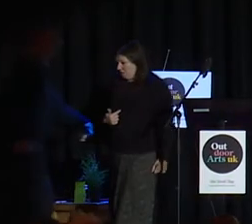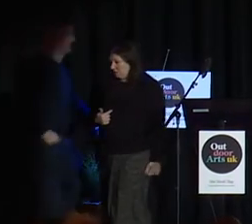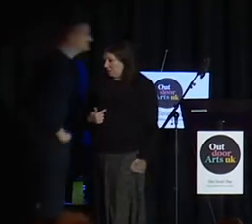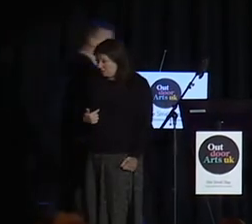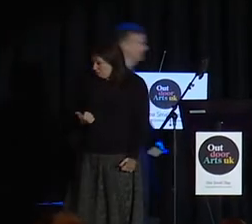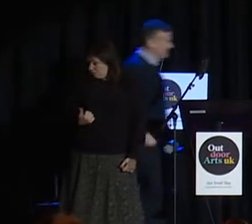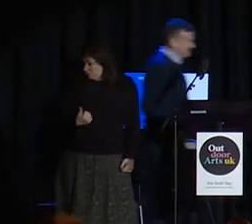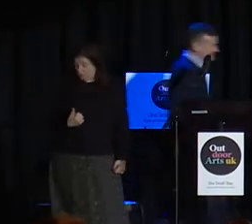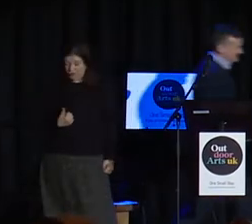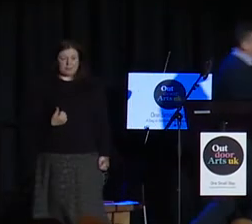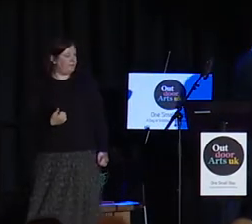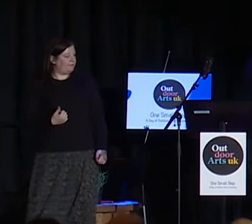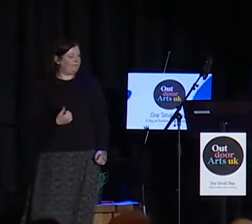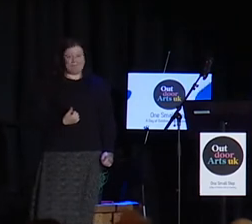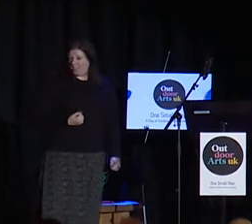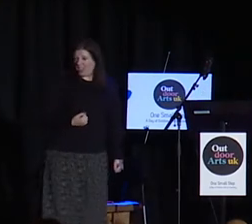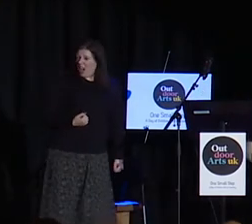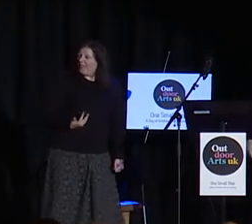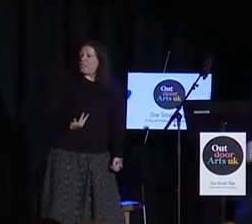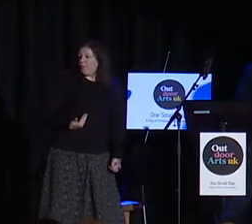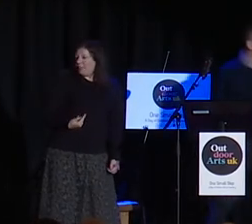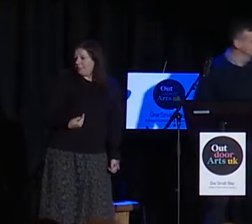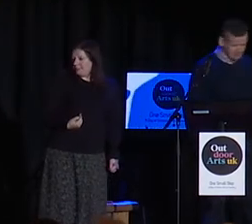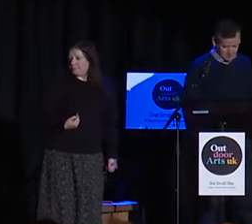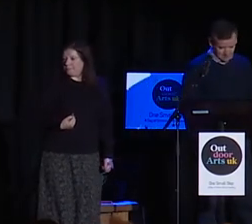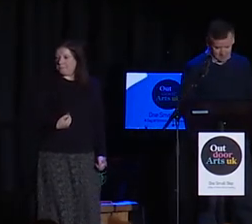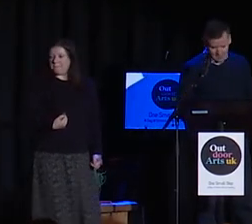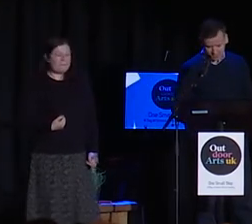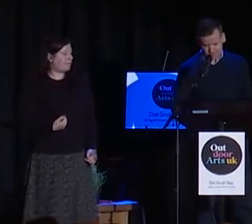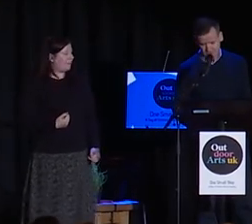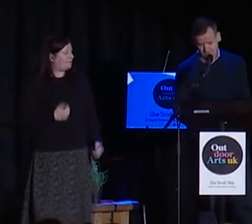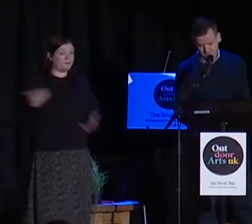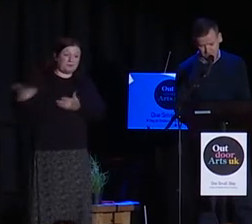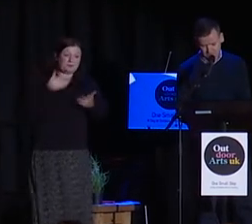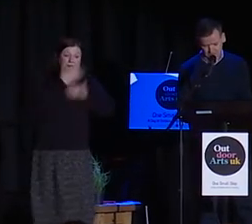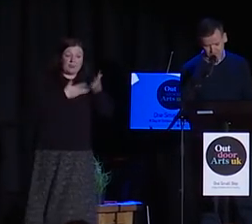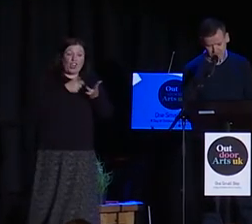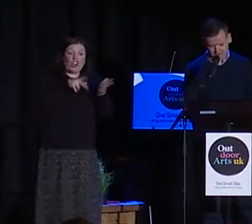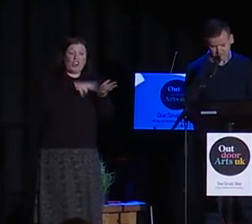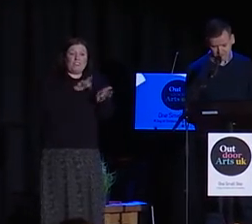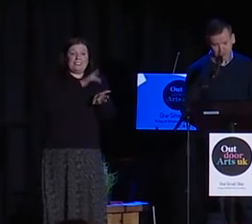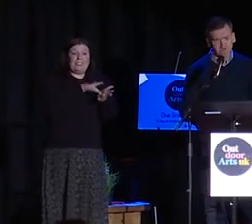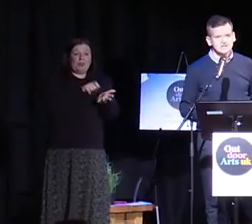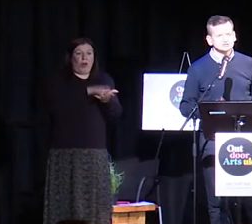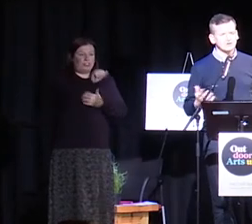things. Hello. Welcome. You're going to introduce us. Hello. Hello, are you? Would you like to introduce us to Coventry City of Culture? Thank you very much.